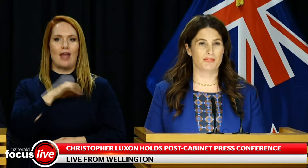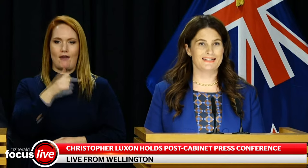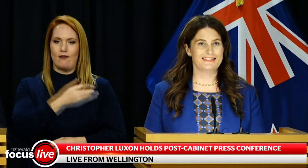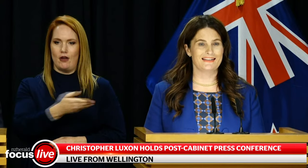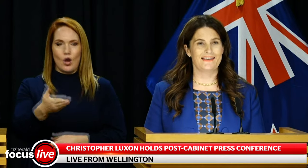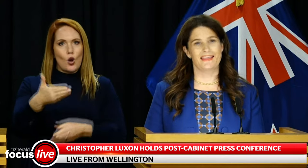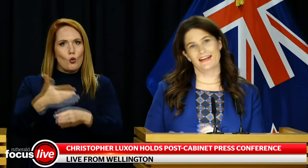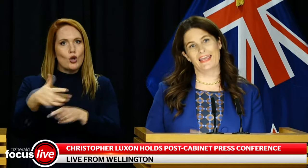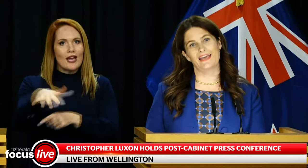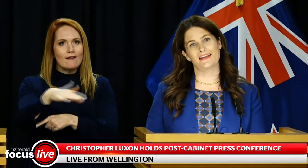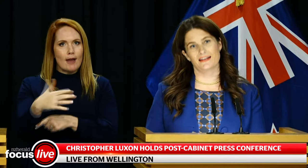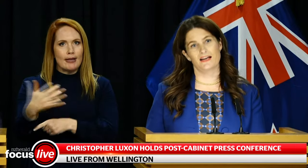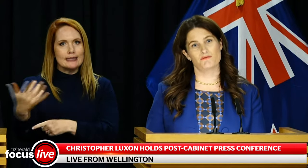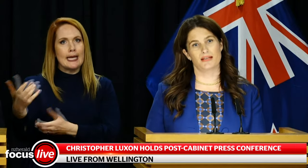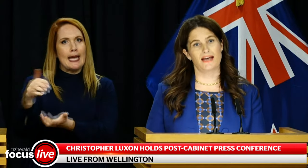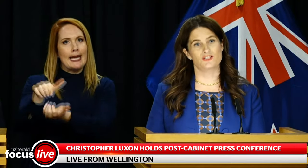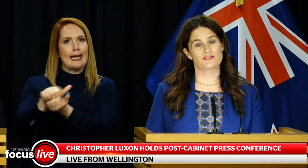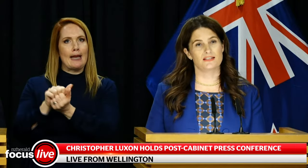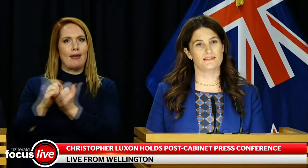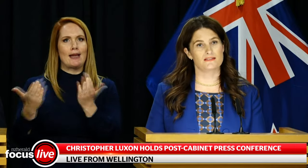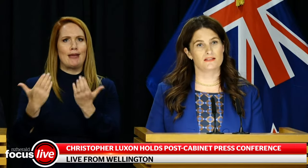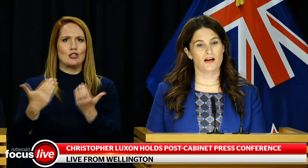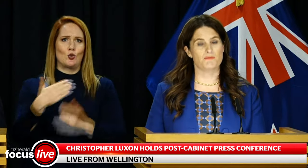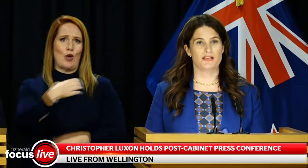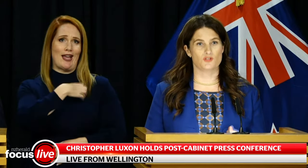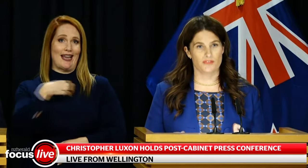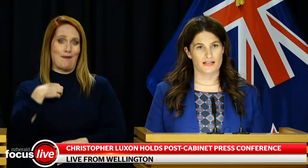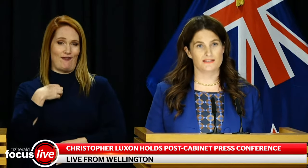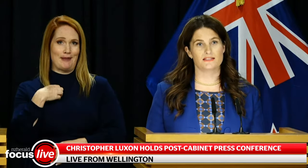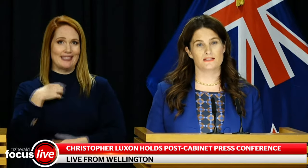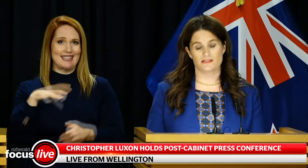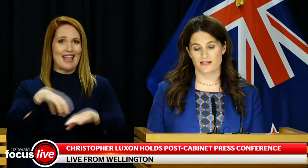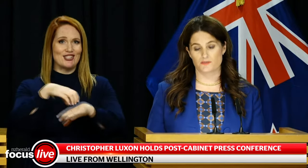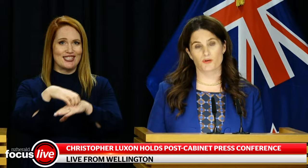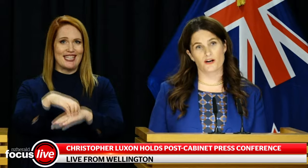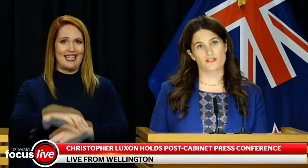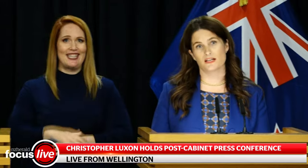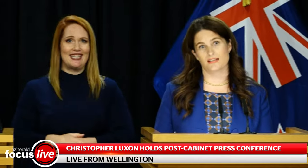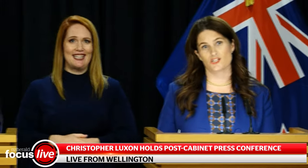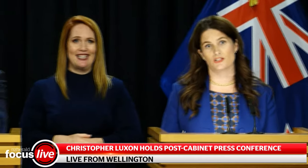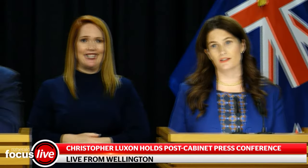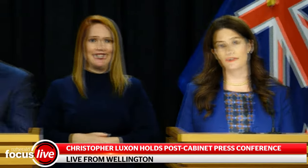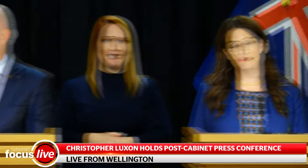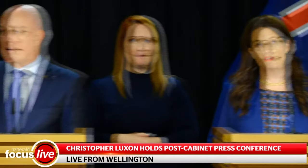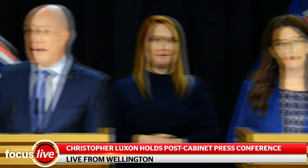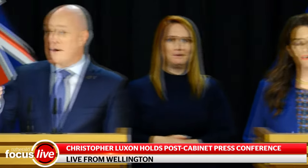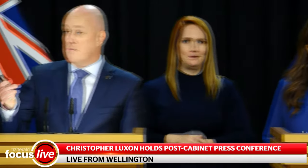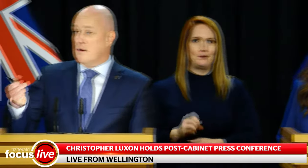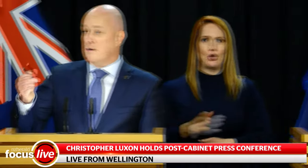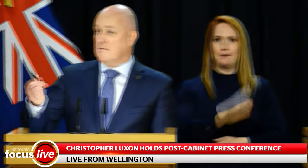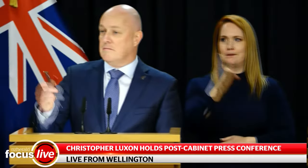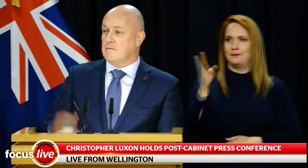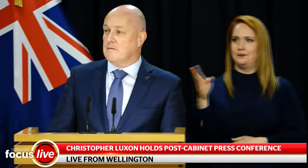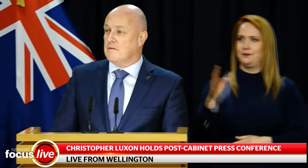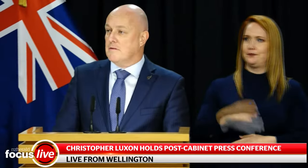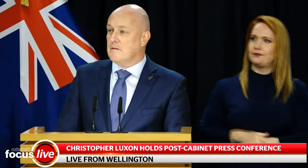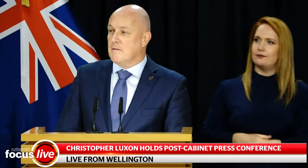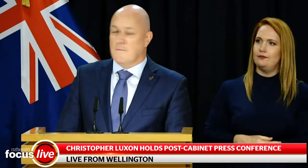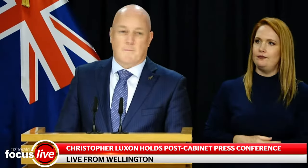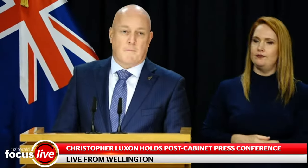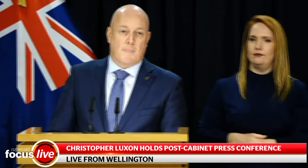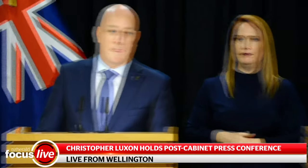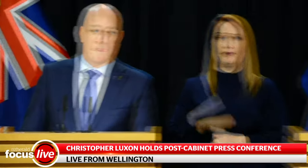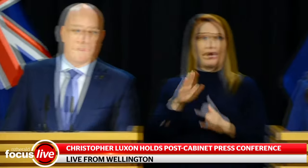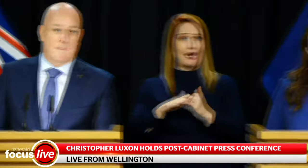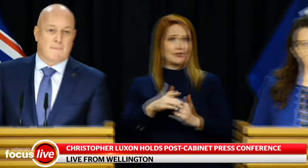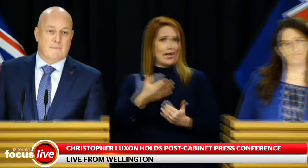working families than it can in a government agency at this time. And so that is a prioritisation. Sorry, Adam. Lastly, how certain are you